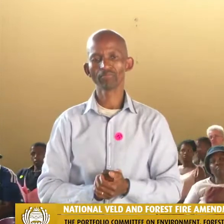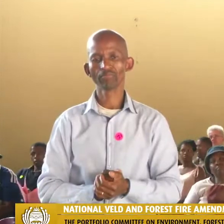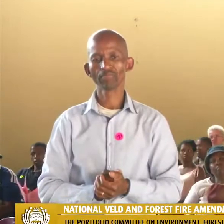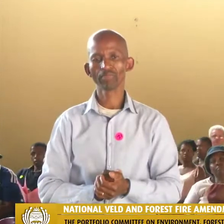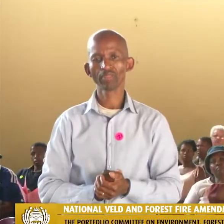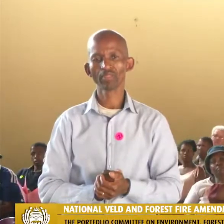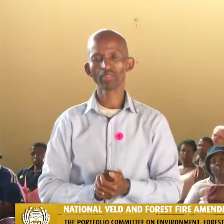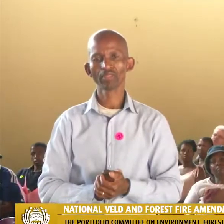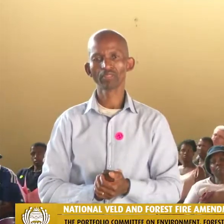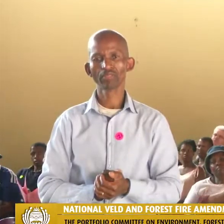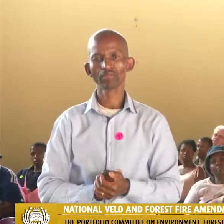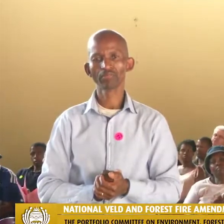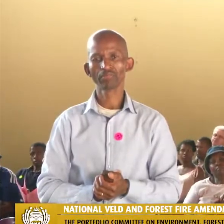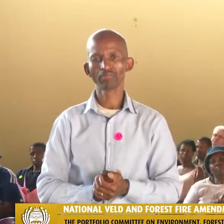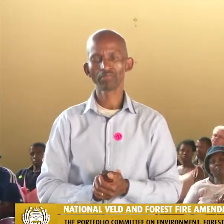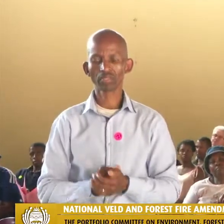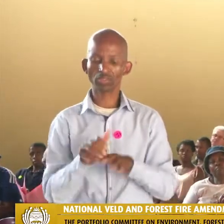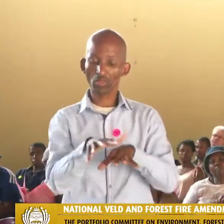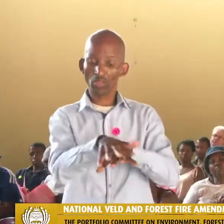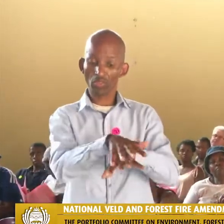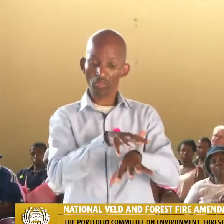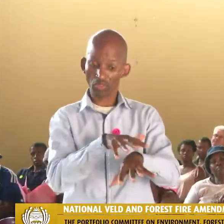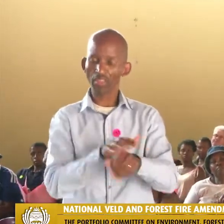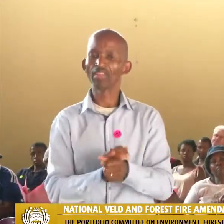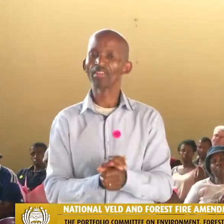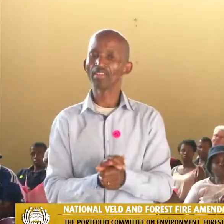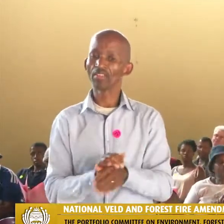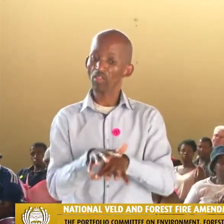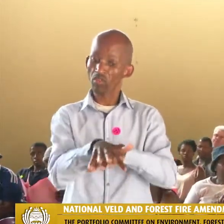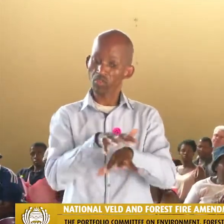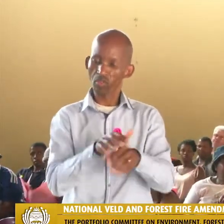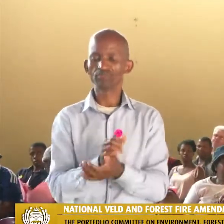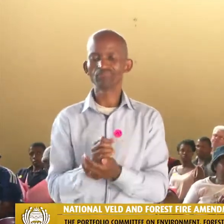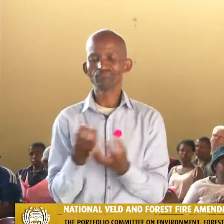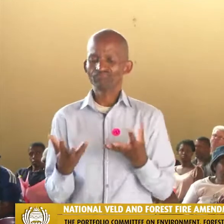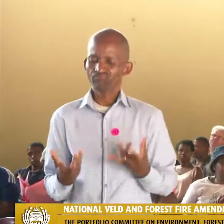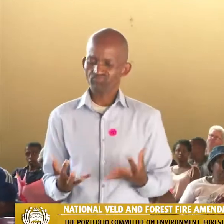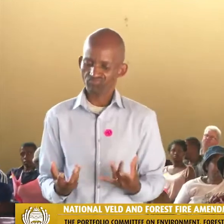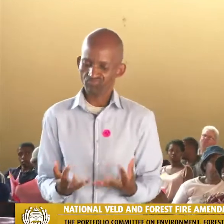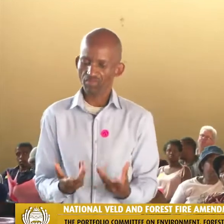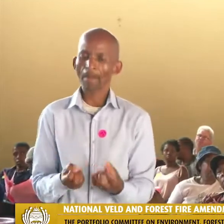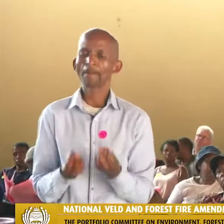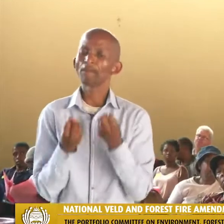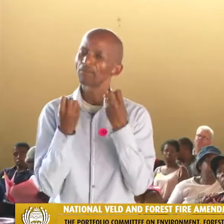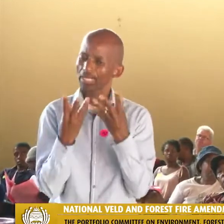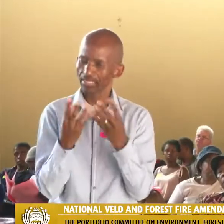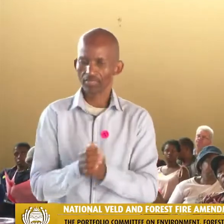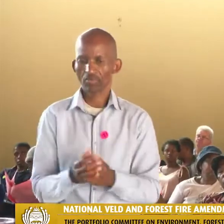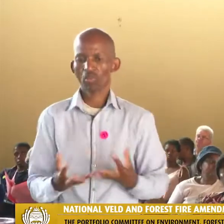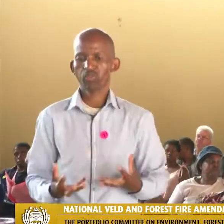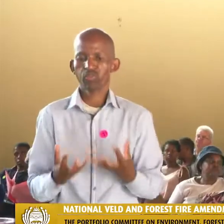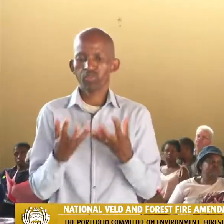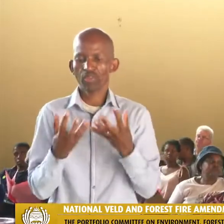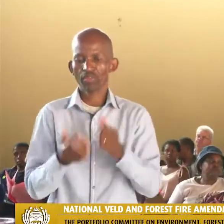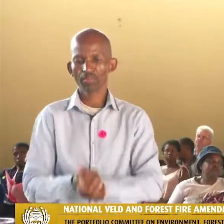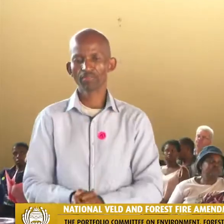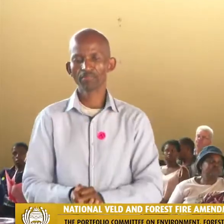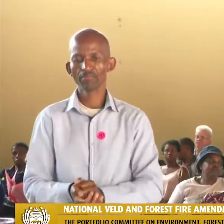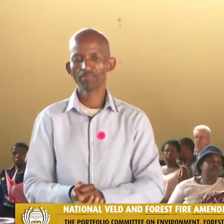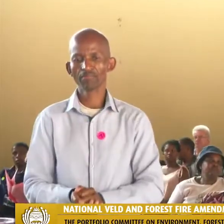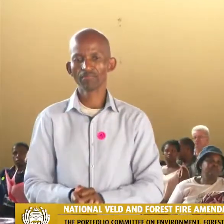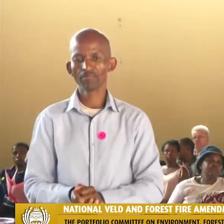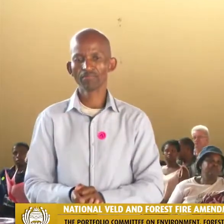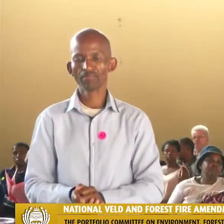surrounds us. Masimo a ko Tarleton a mang ke masimo a ditlhaga Some of the fields are grass fields